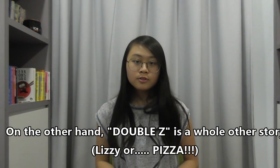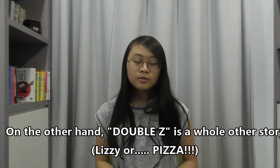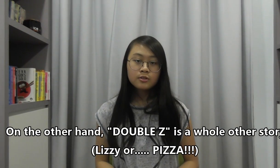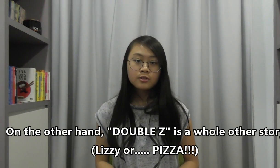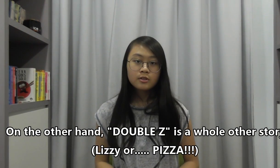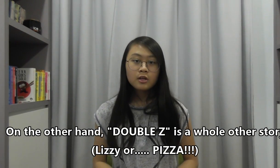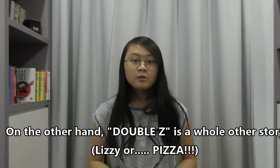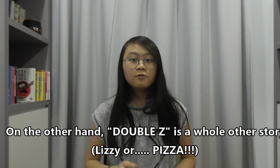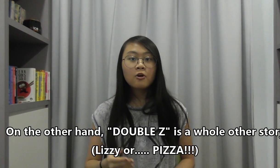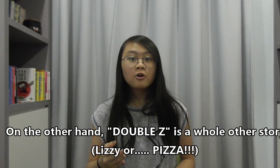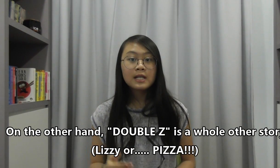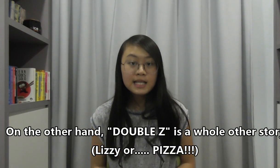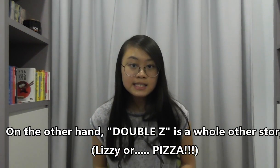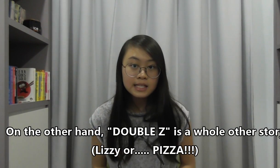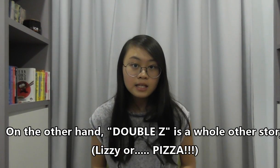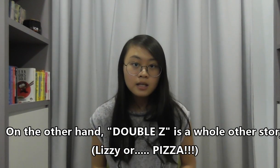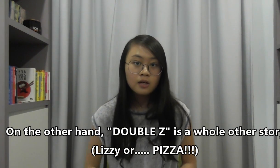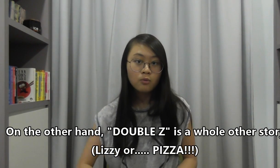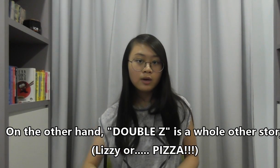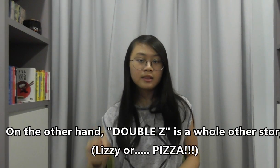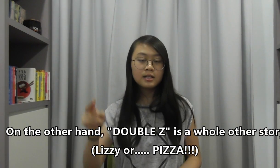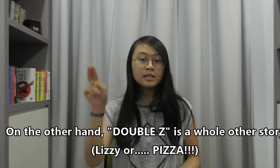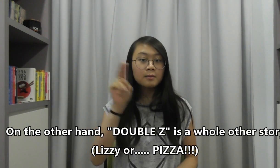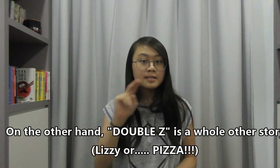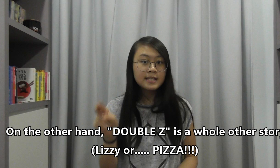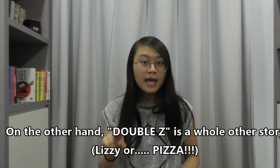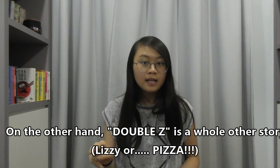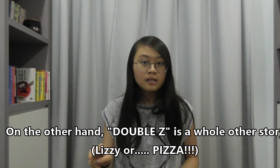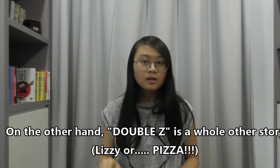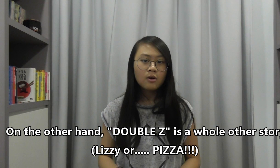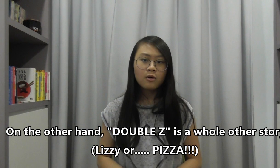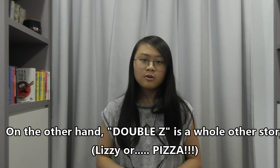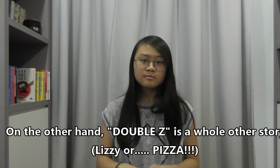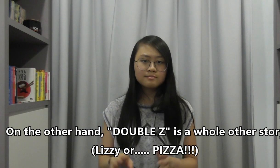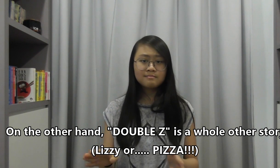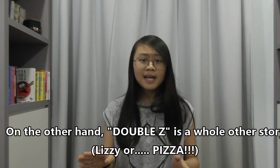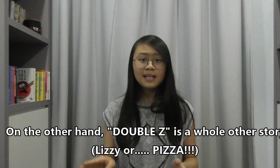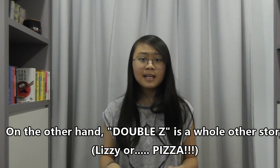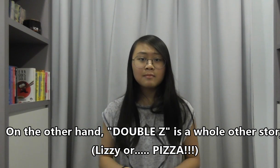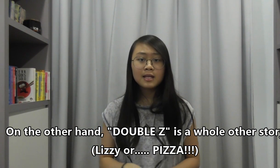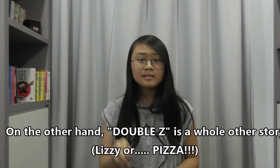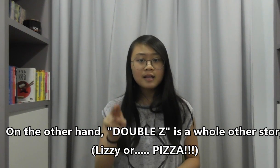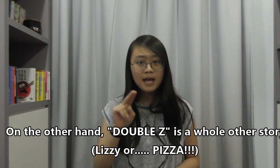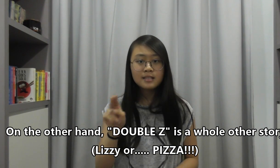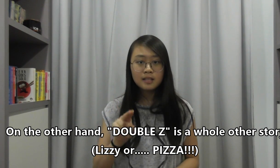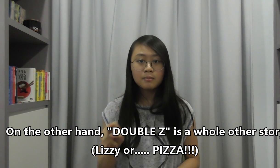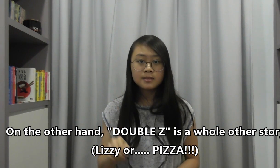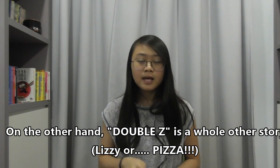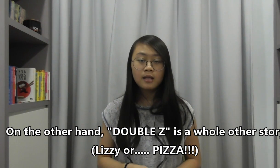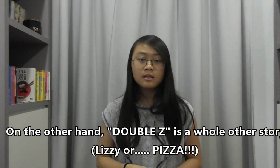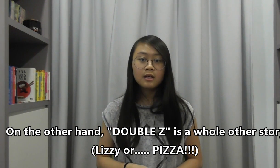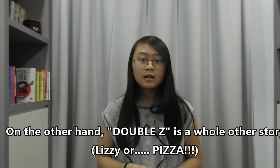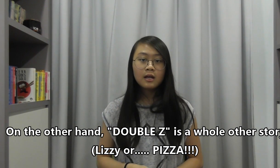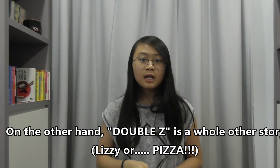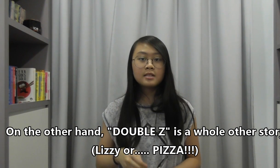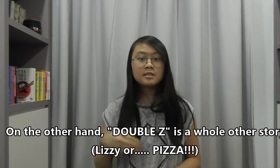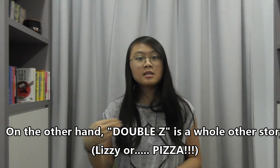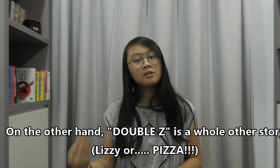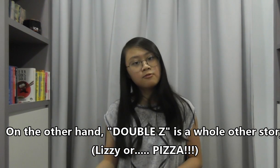However, for Lizzie with a double Z, or any name that has double Z, it's a